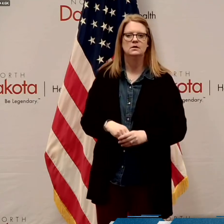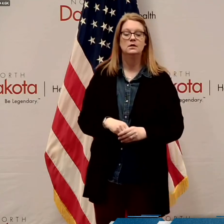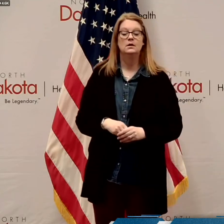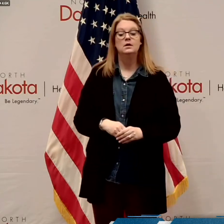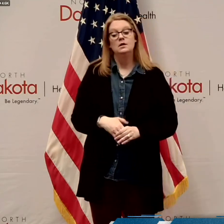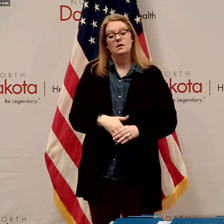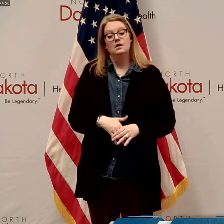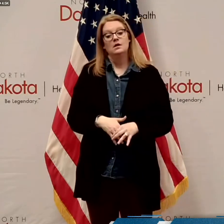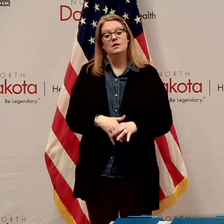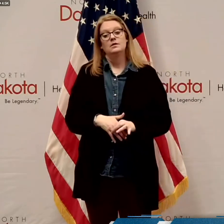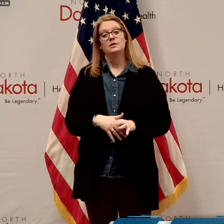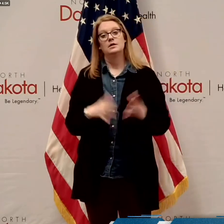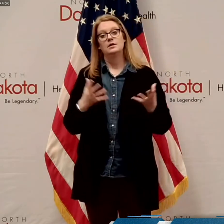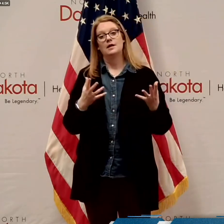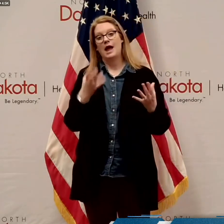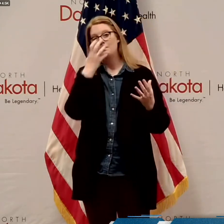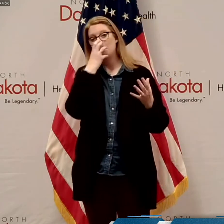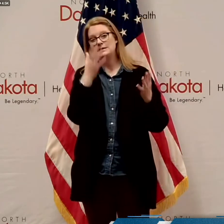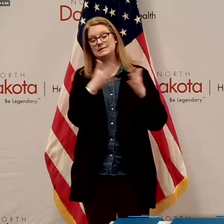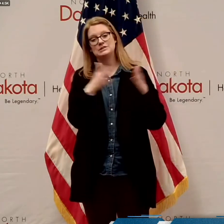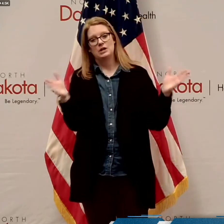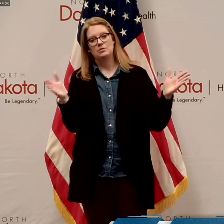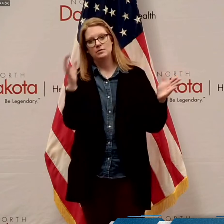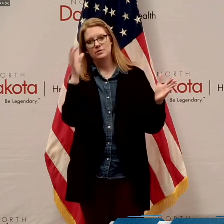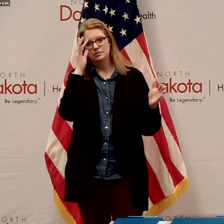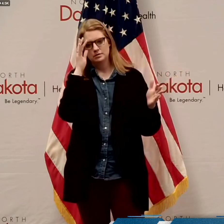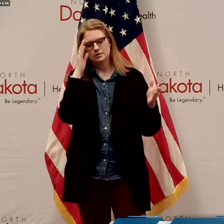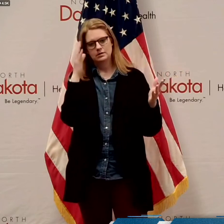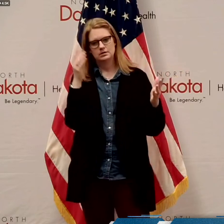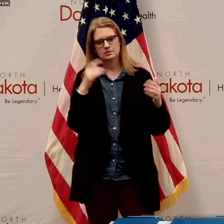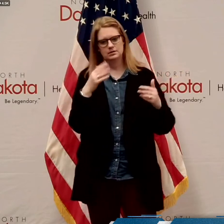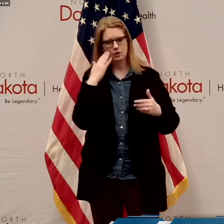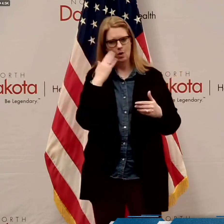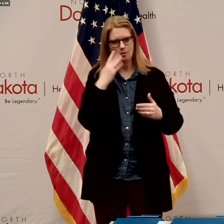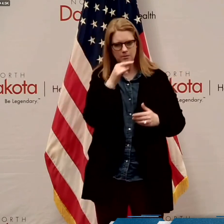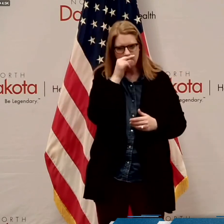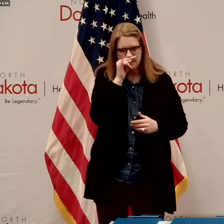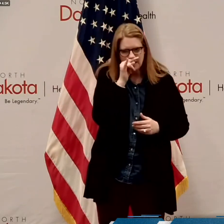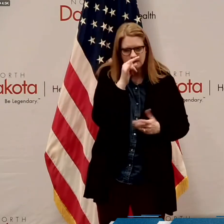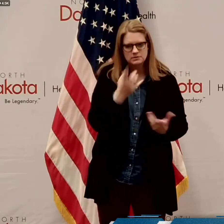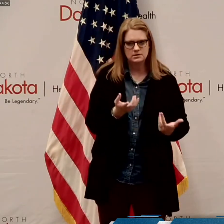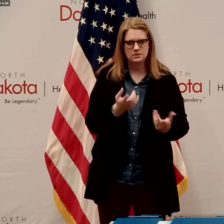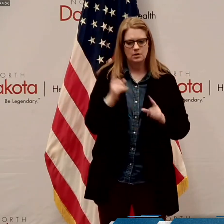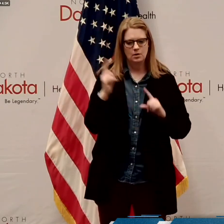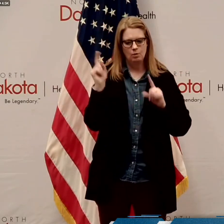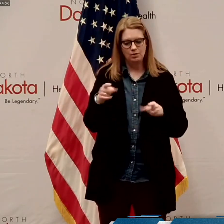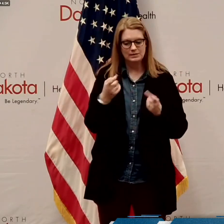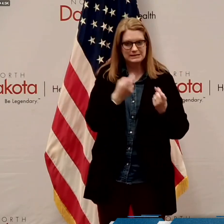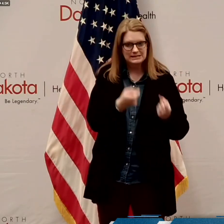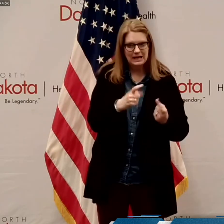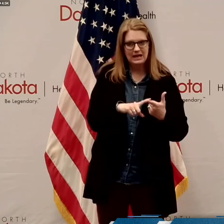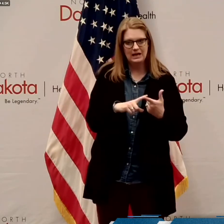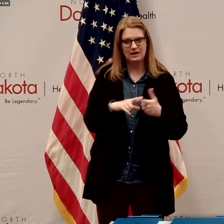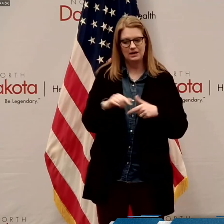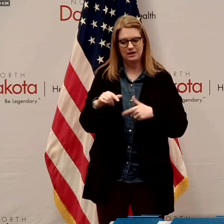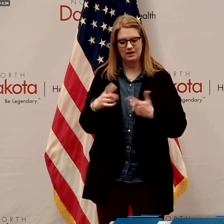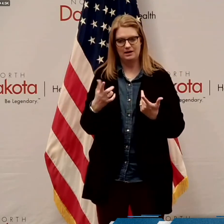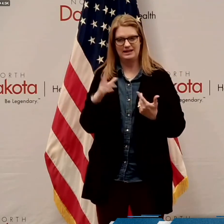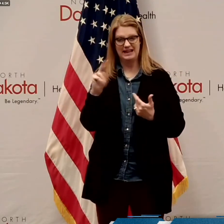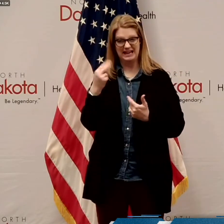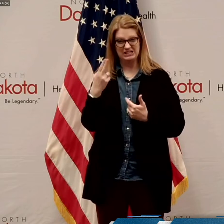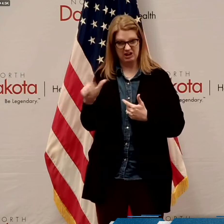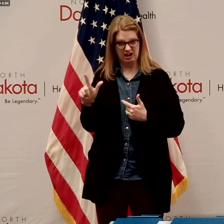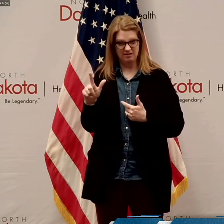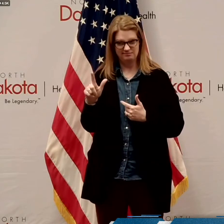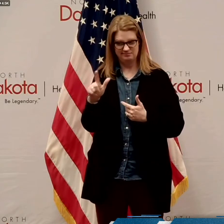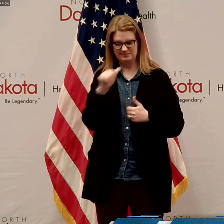say, again, and just on masks in general, I've mentioned this before, but when we were kids, nobody wore a helmet when you went skiing, and nobody wore helmets. Even the NHL players